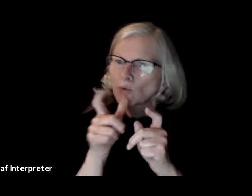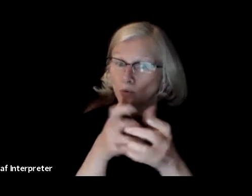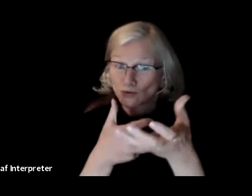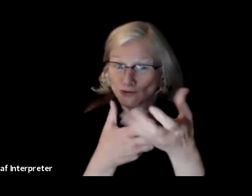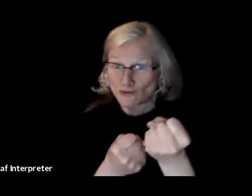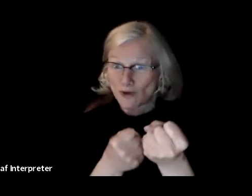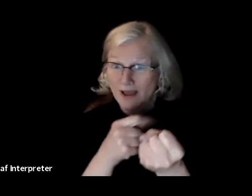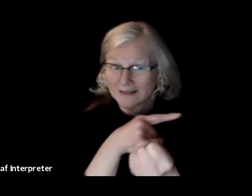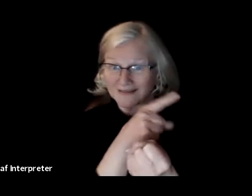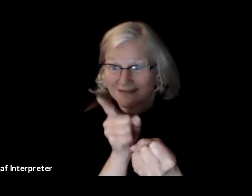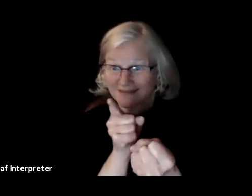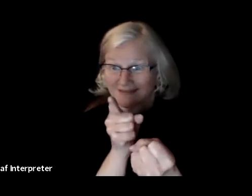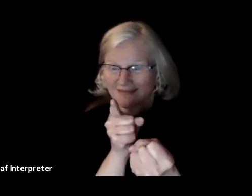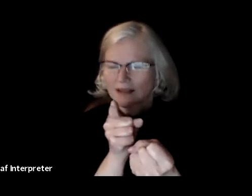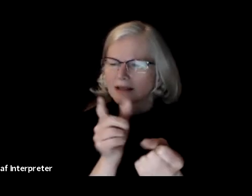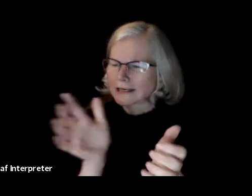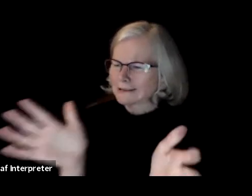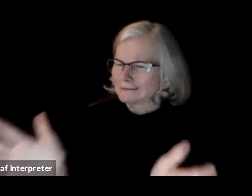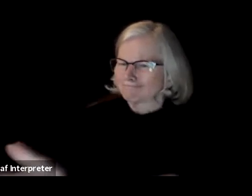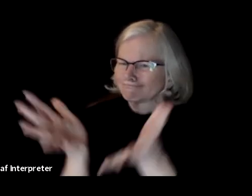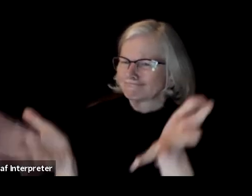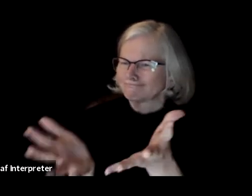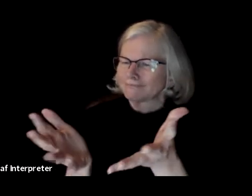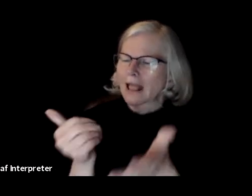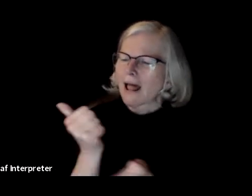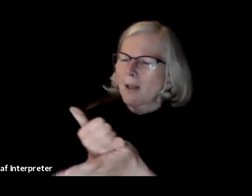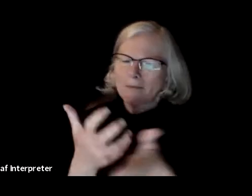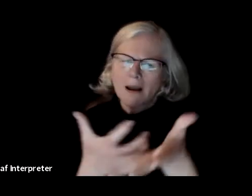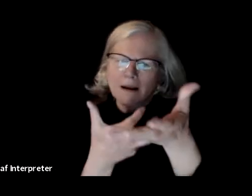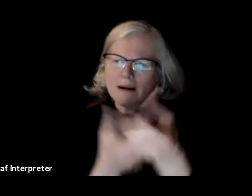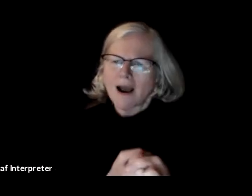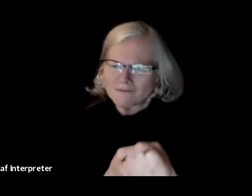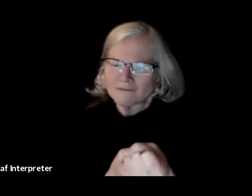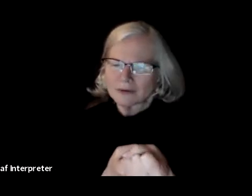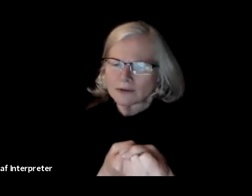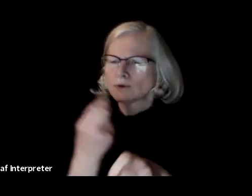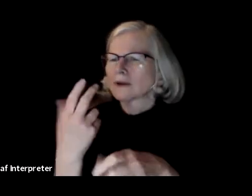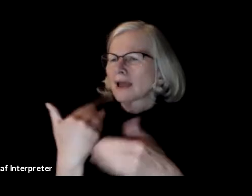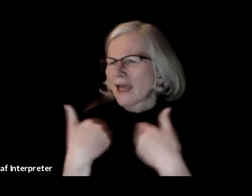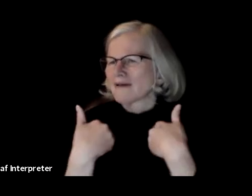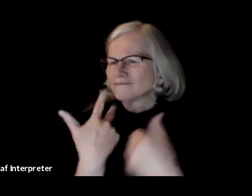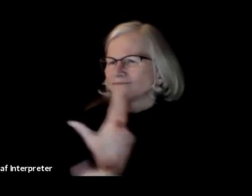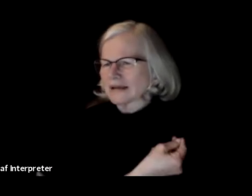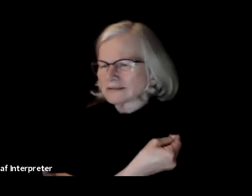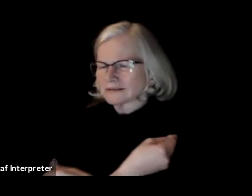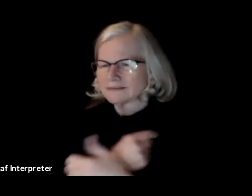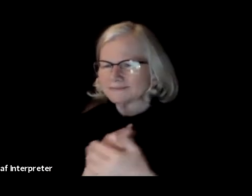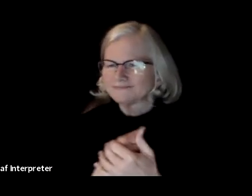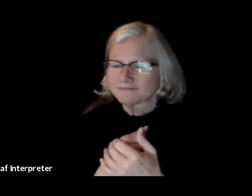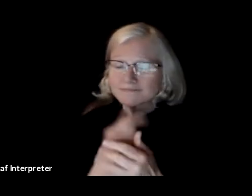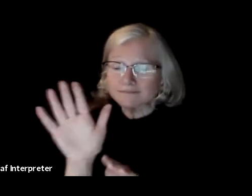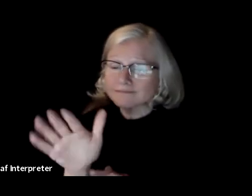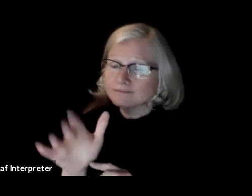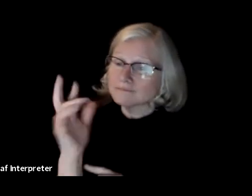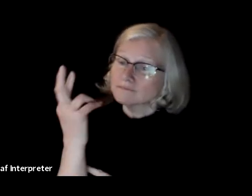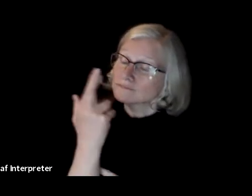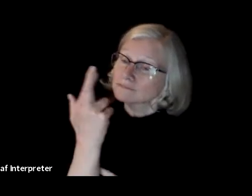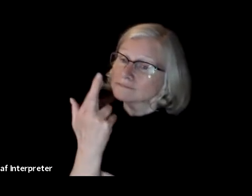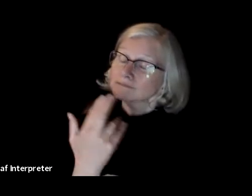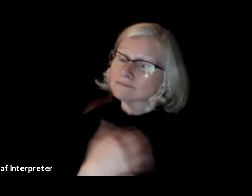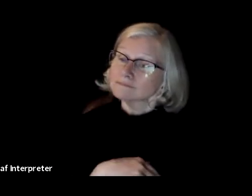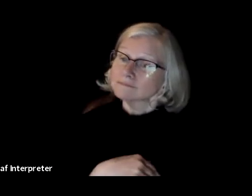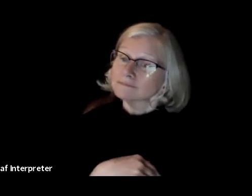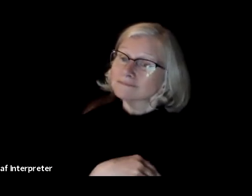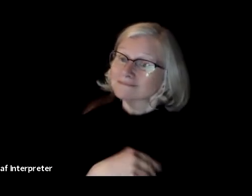as the vaccine rollout continues. And one of the reasons we asked our guests to join us,